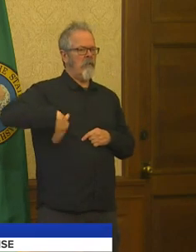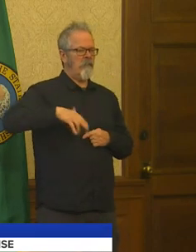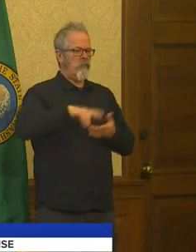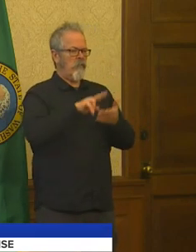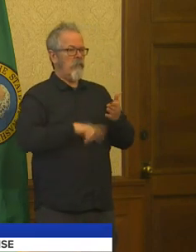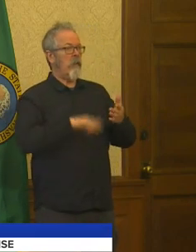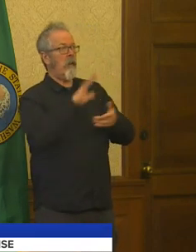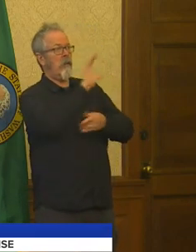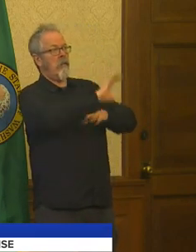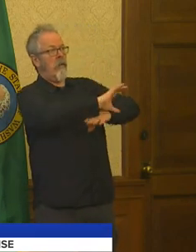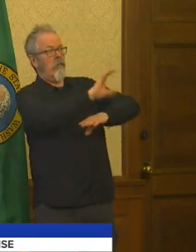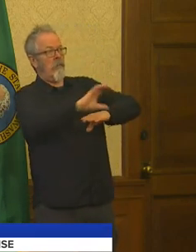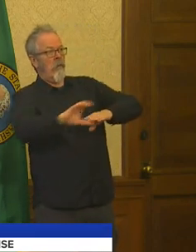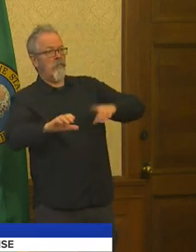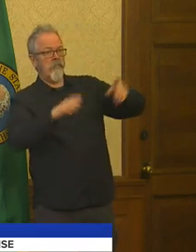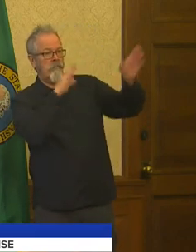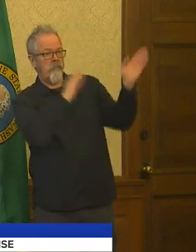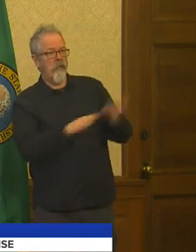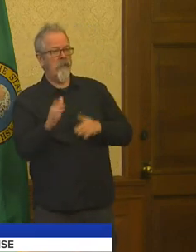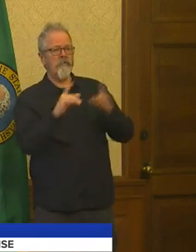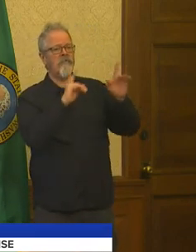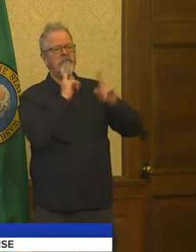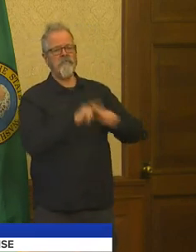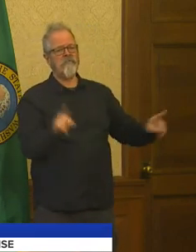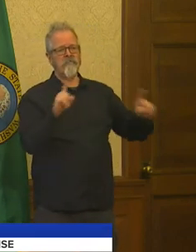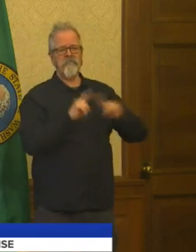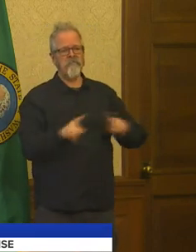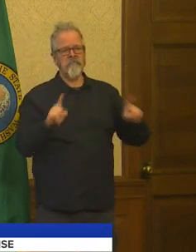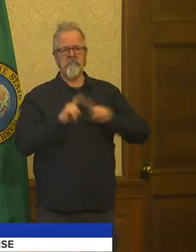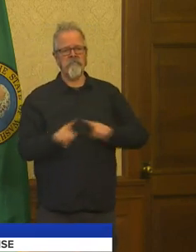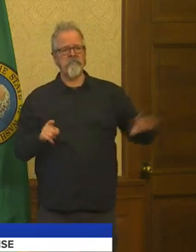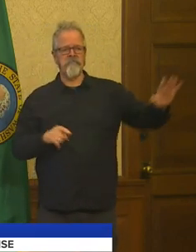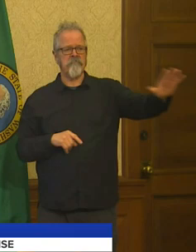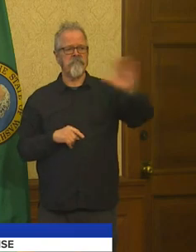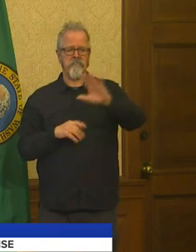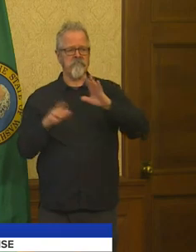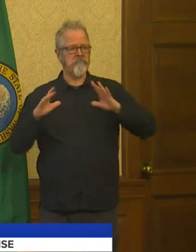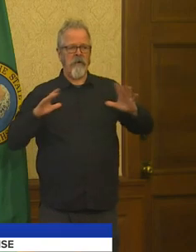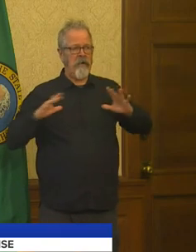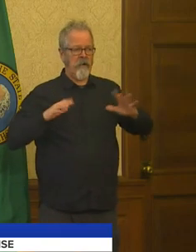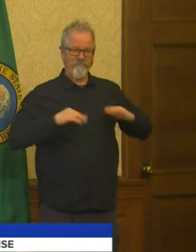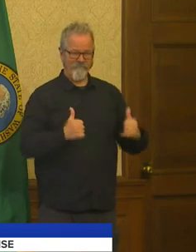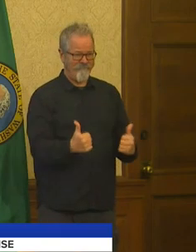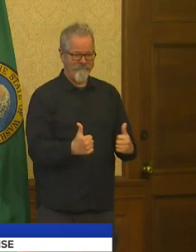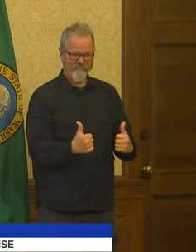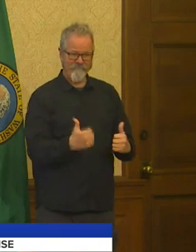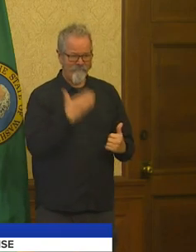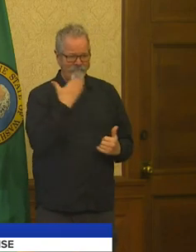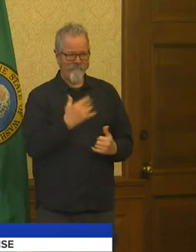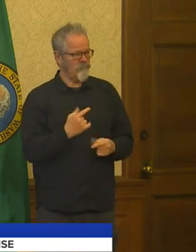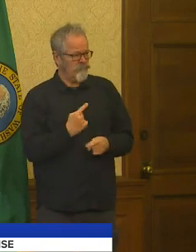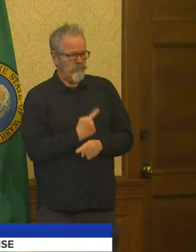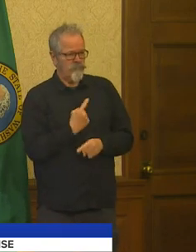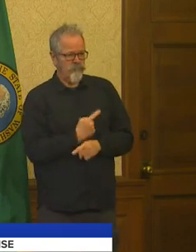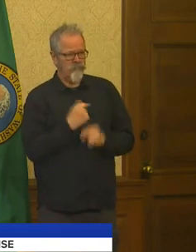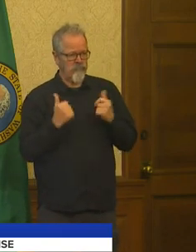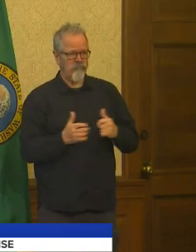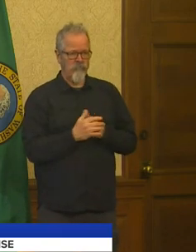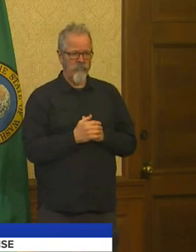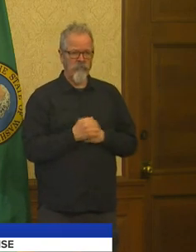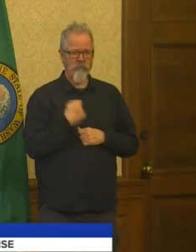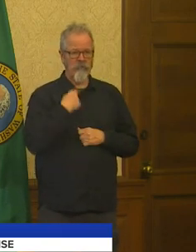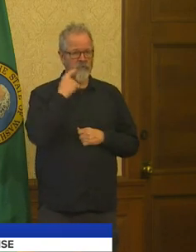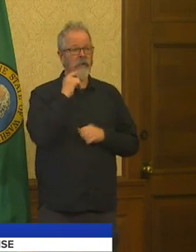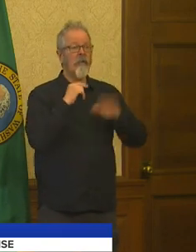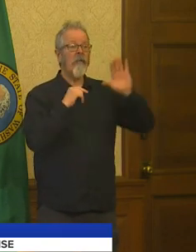comment on them, except that Jared Polis, a really smart governor, and hope he's going to make good decisions.